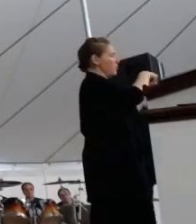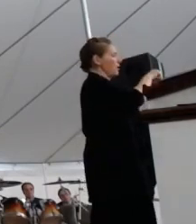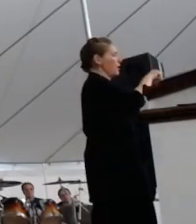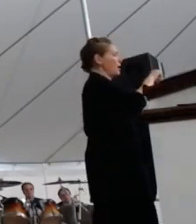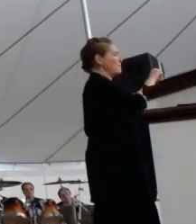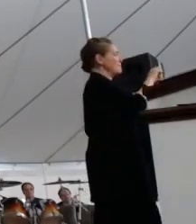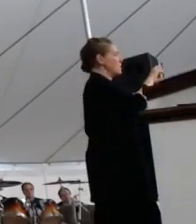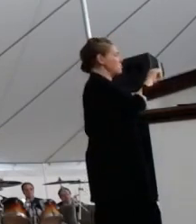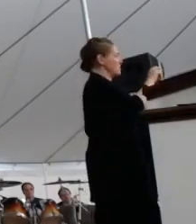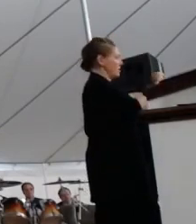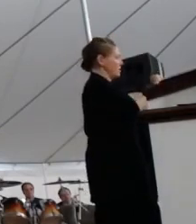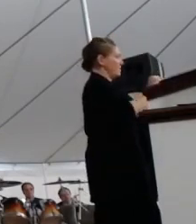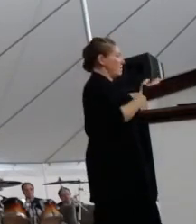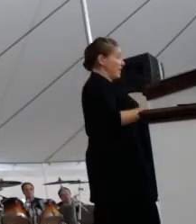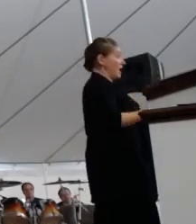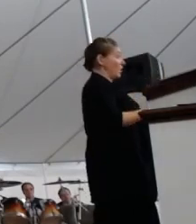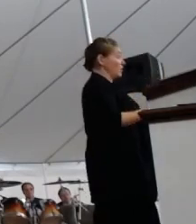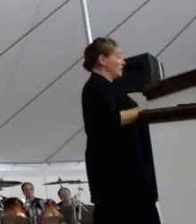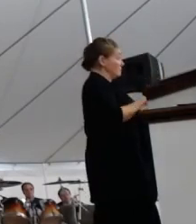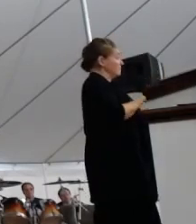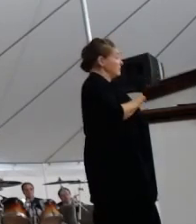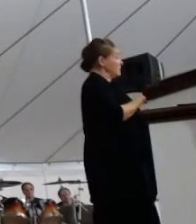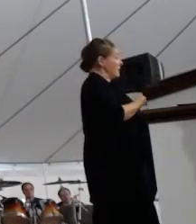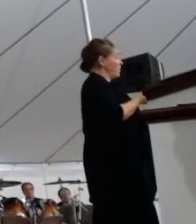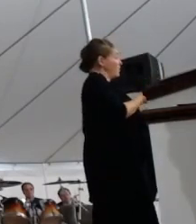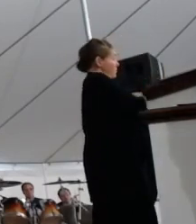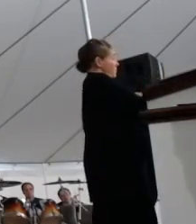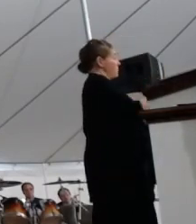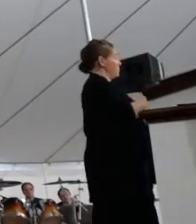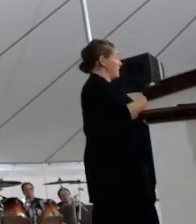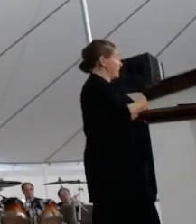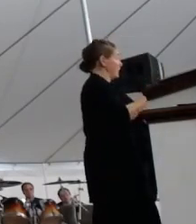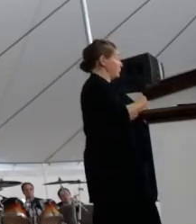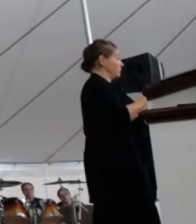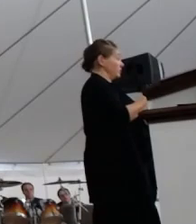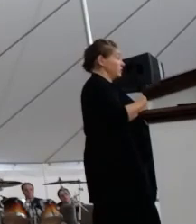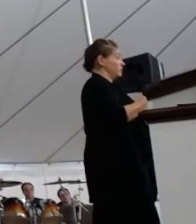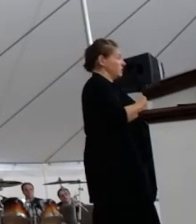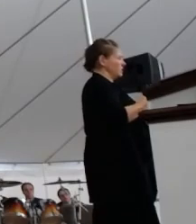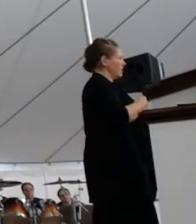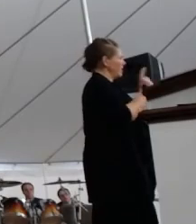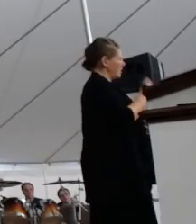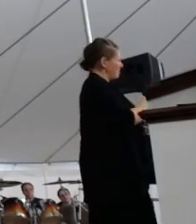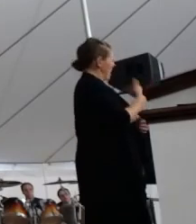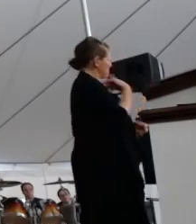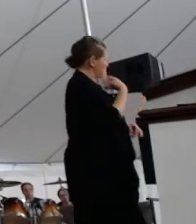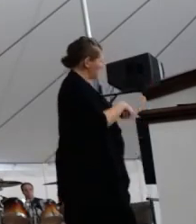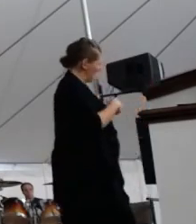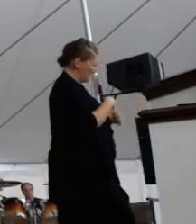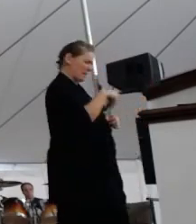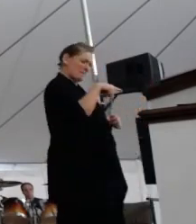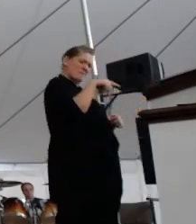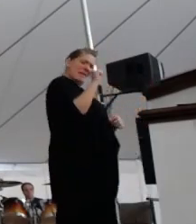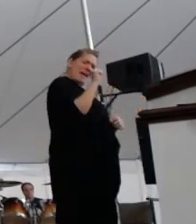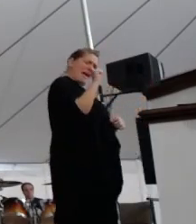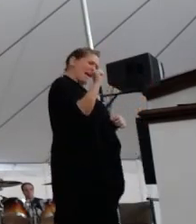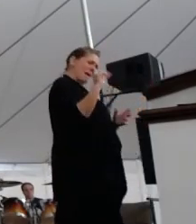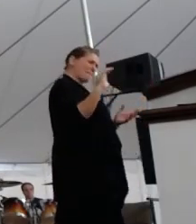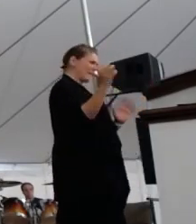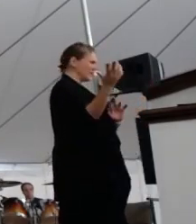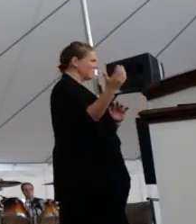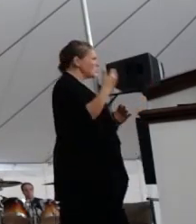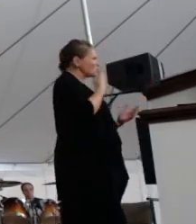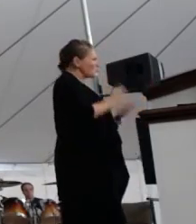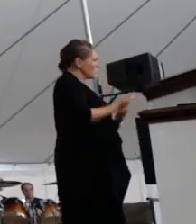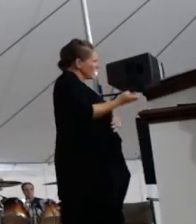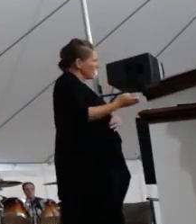weekend. He's an electrician. I said, Brother Patterson, I got a problem. My PA's messing up. It's good stuff. I've had it checked, but